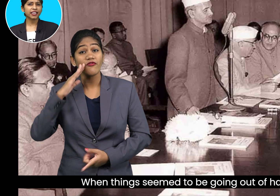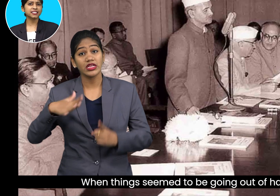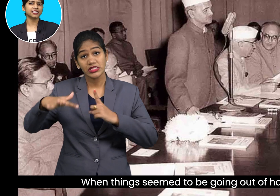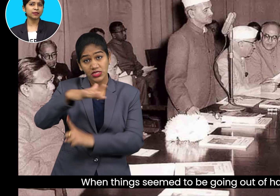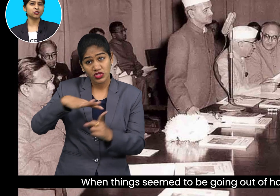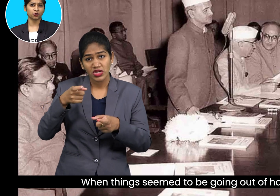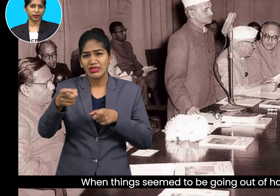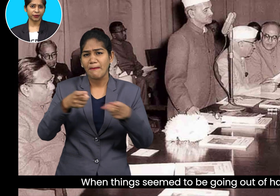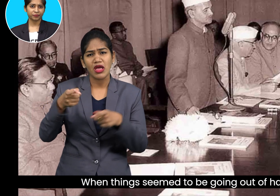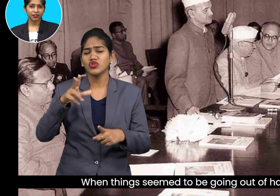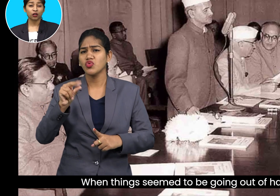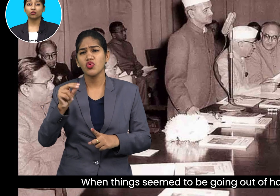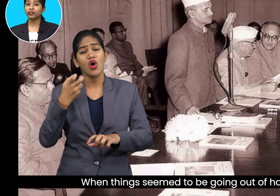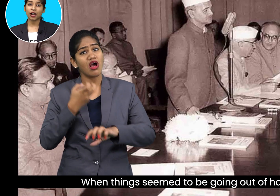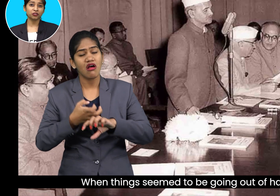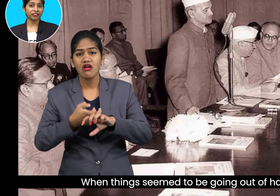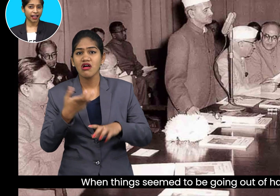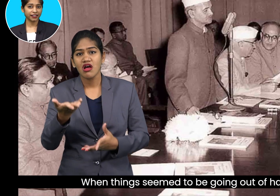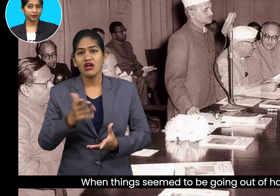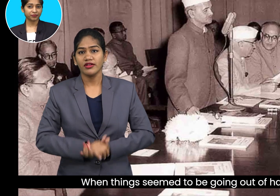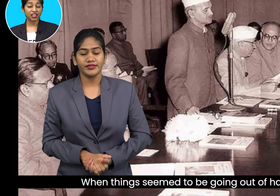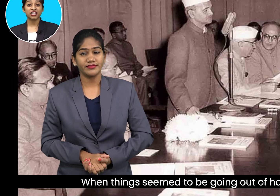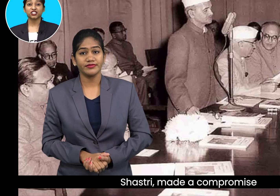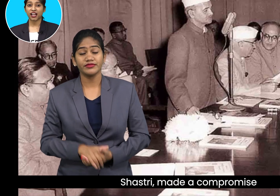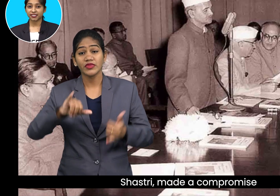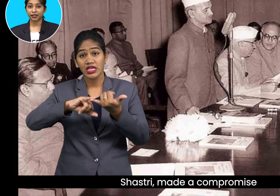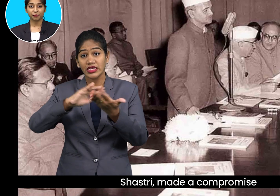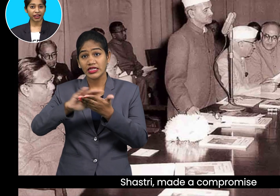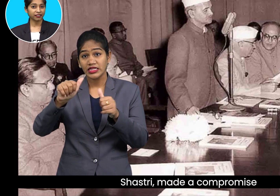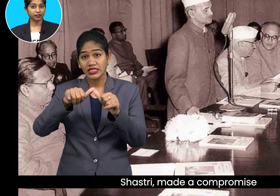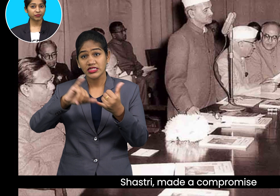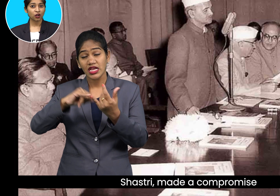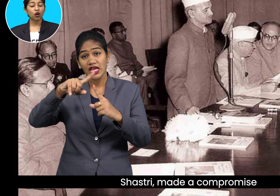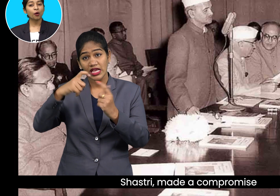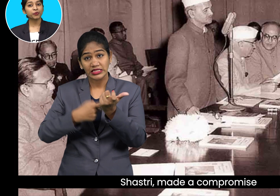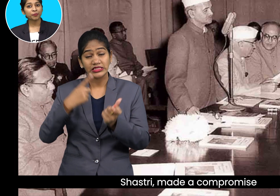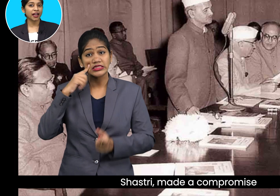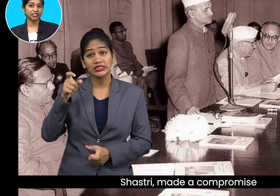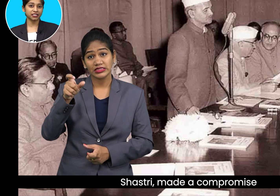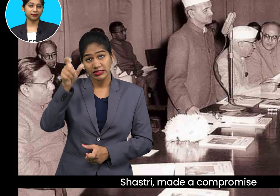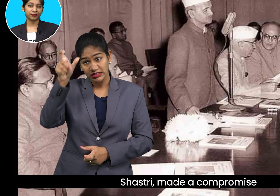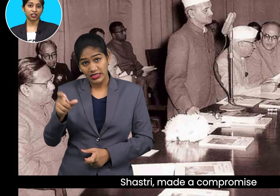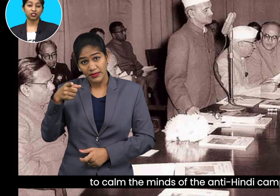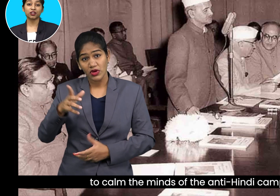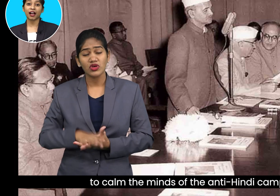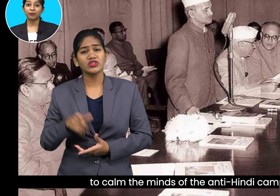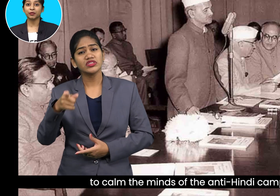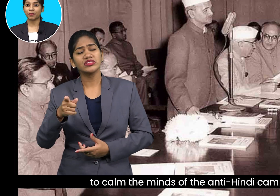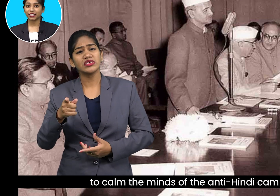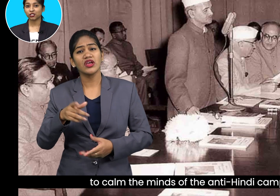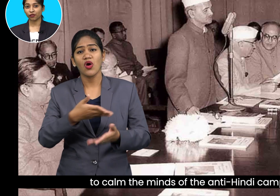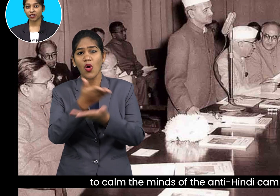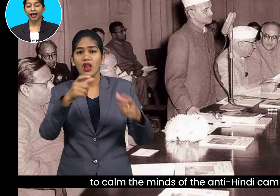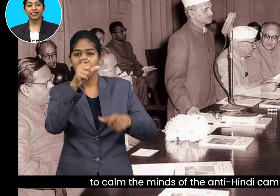When things seems to be going out of hand, Shastri made a compromise to calm